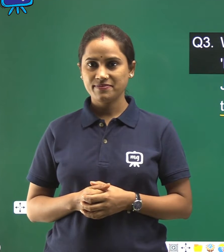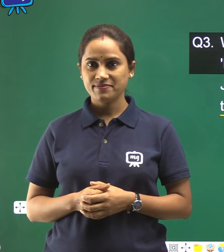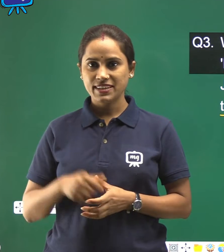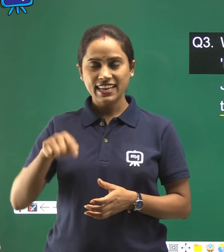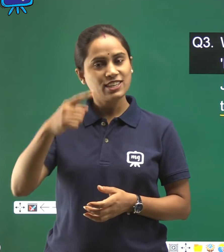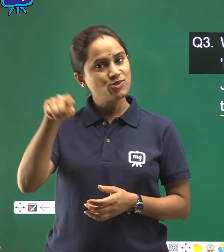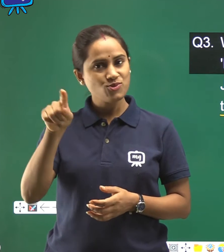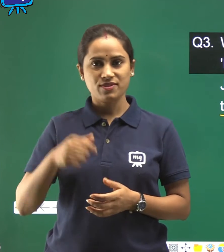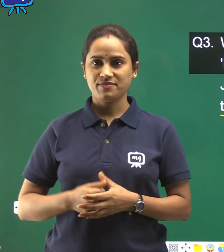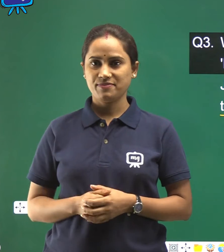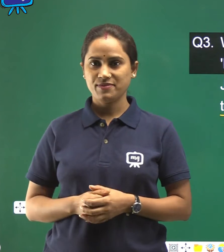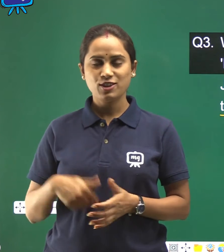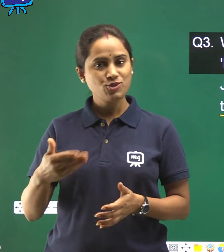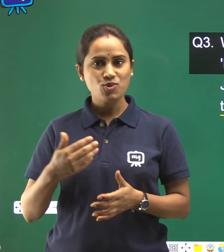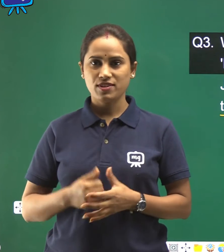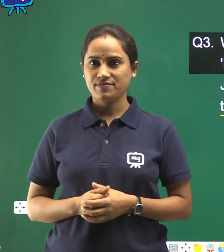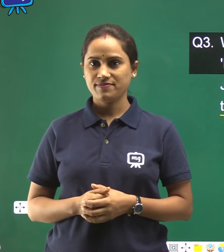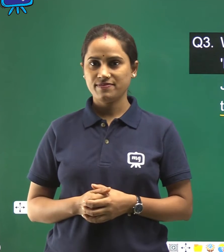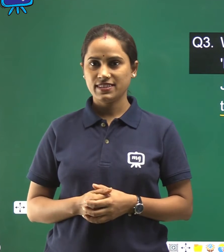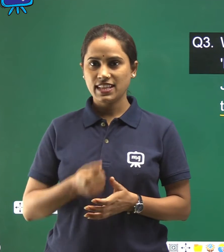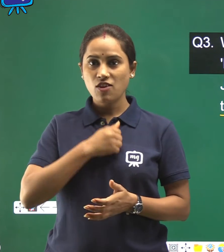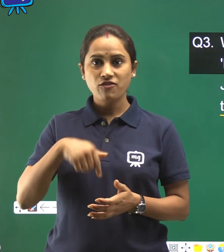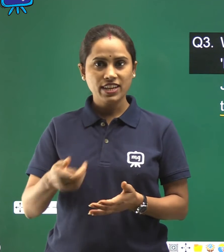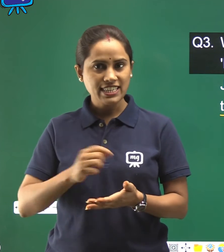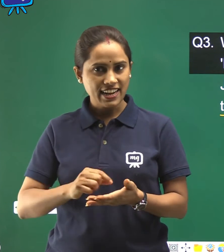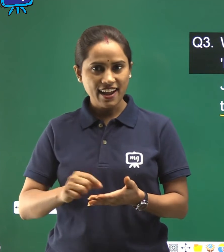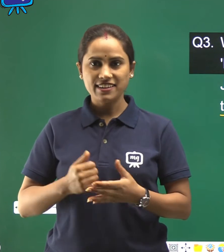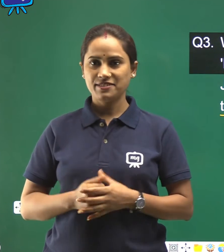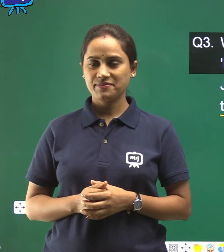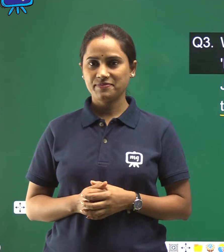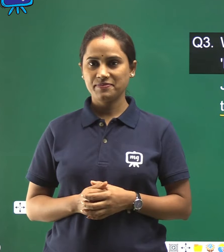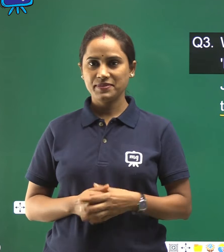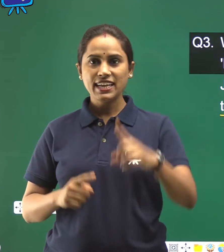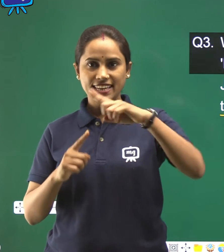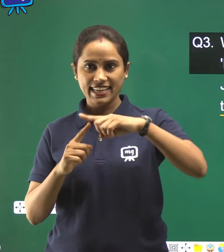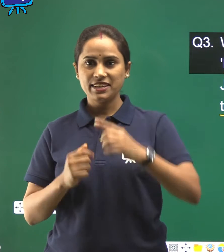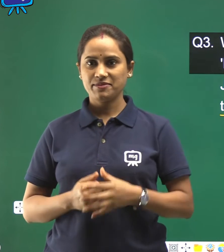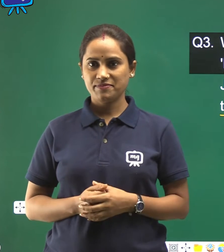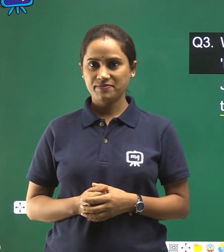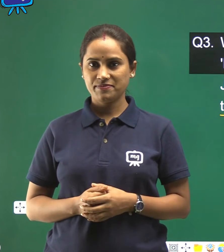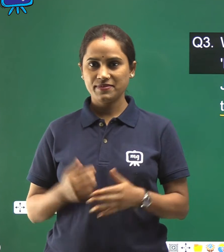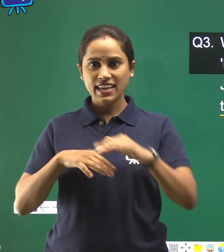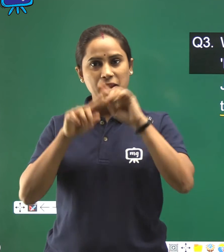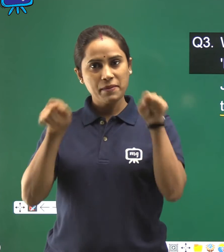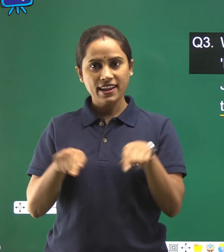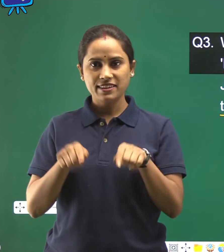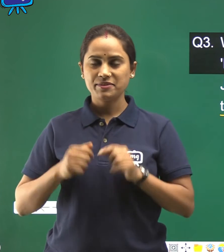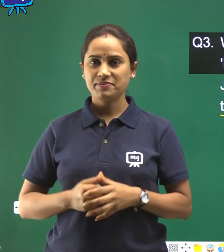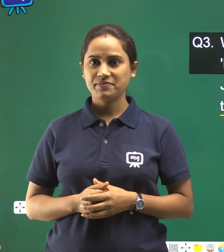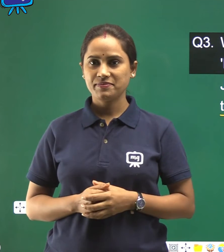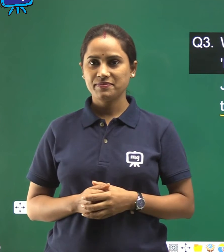It is true. So, we shall write T in bracket.